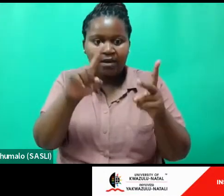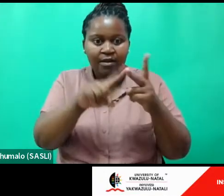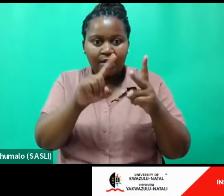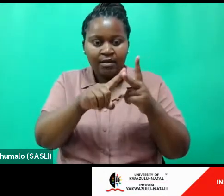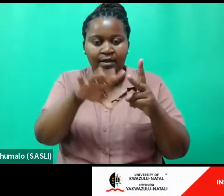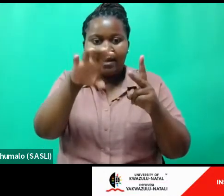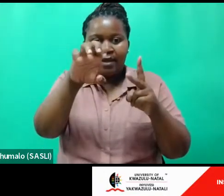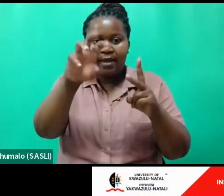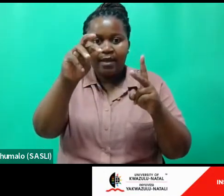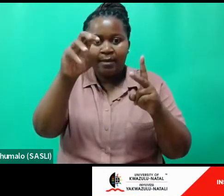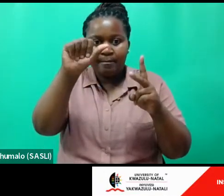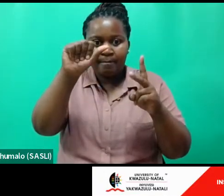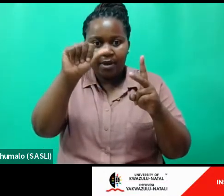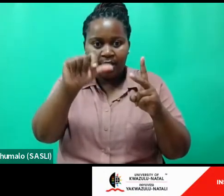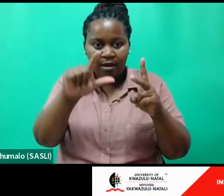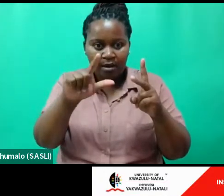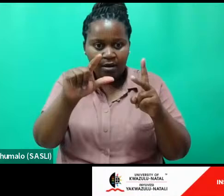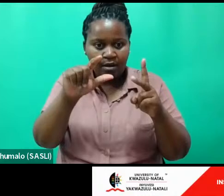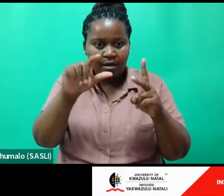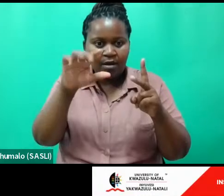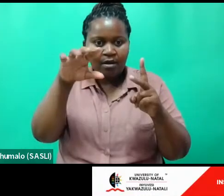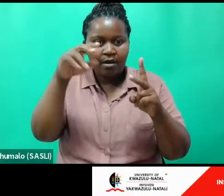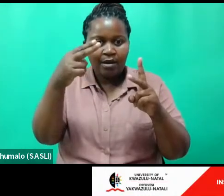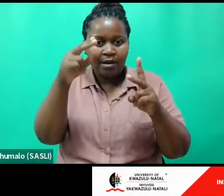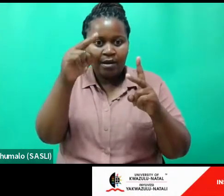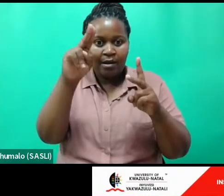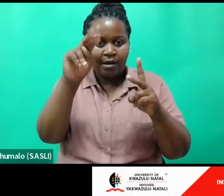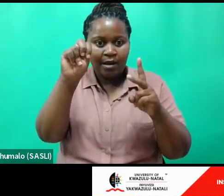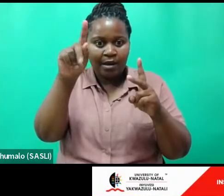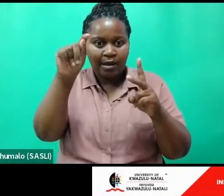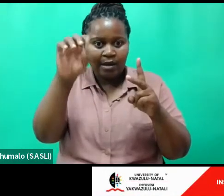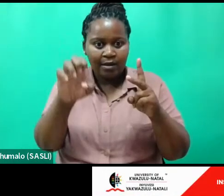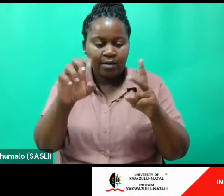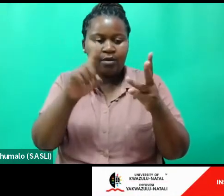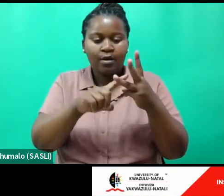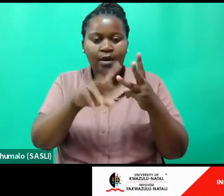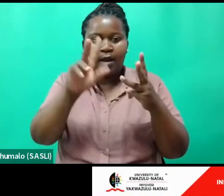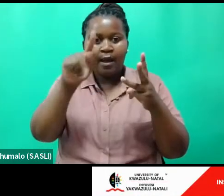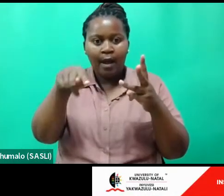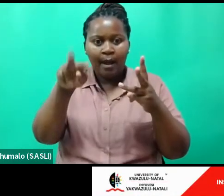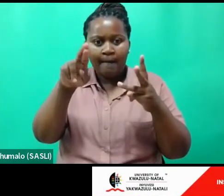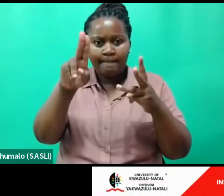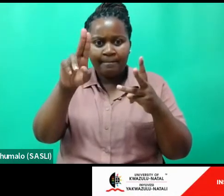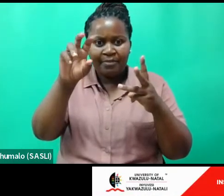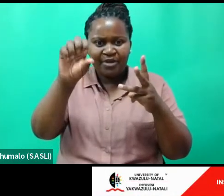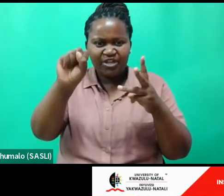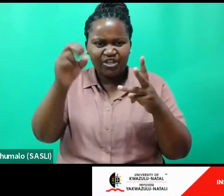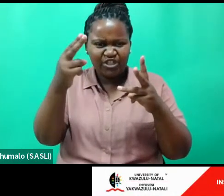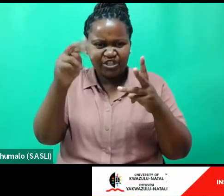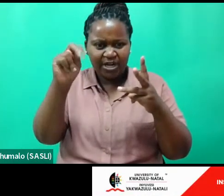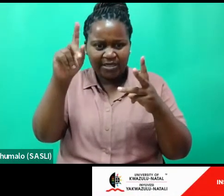Hunt and Mr. Prashant Perusnat. Over to you, colleagues.